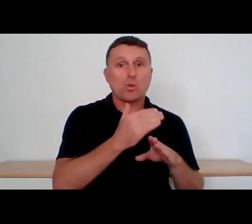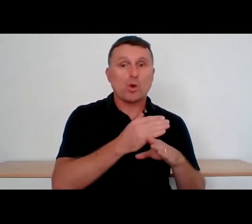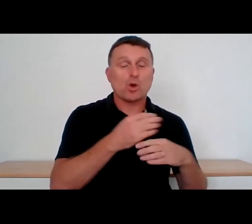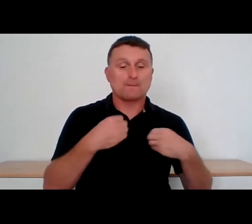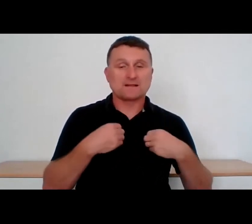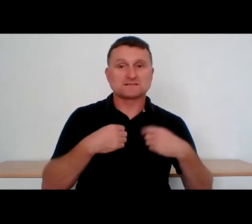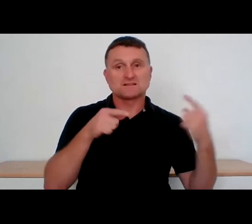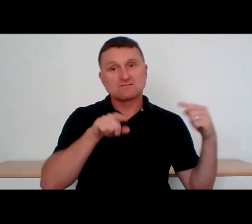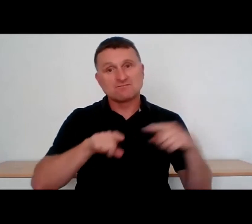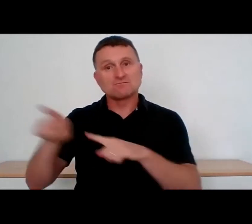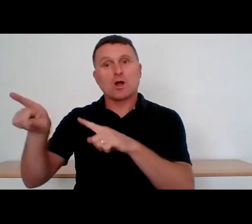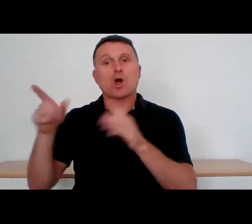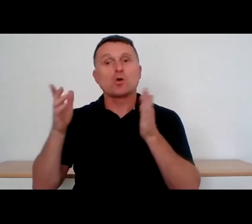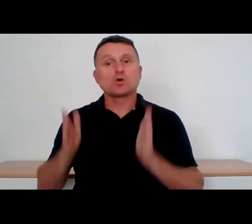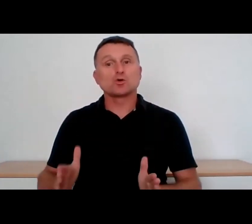rights law,